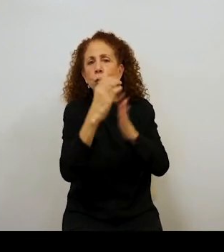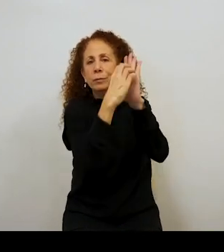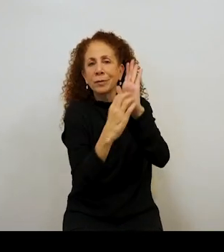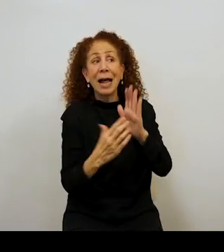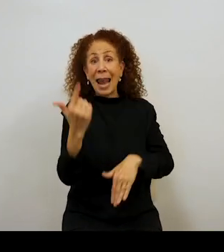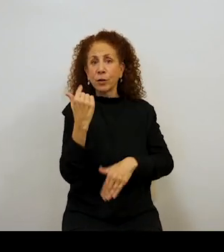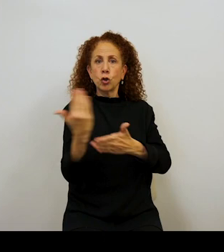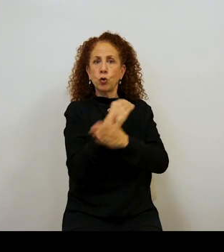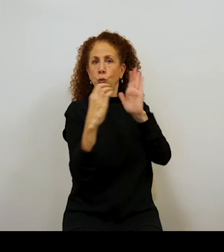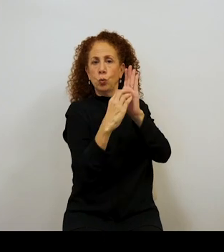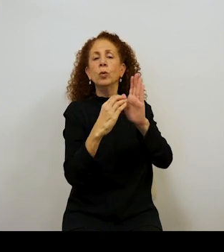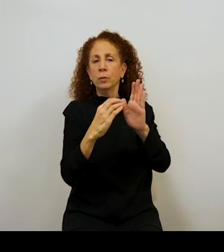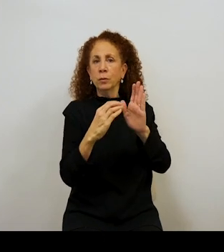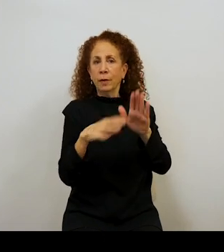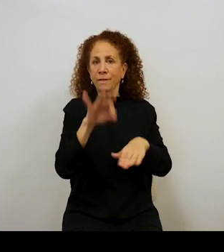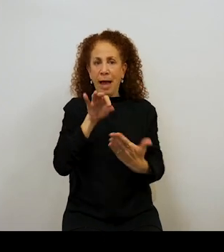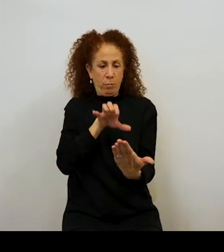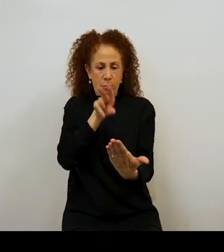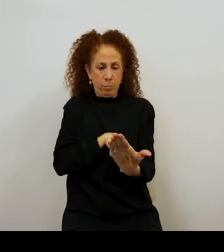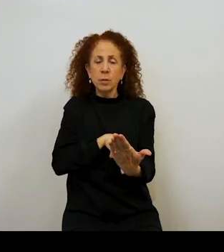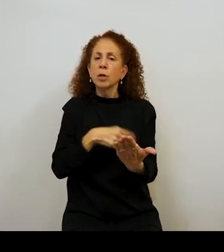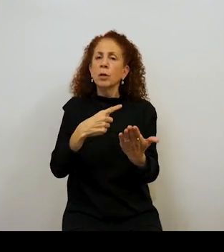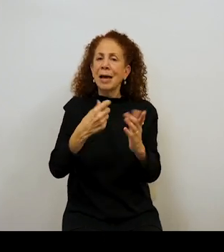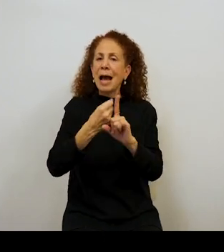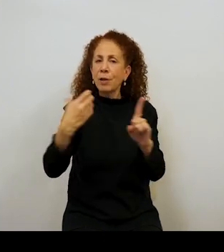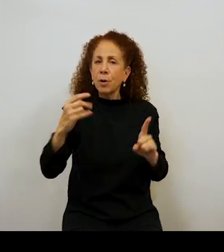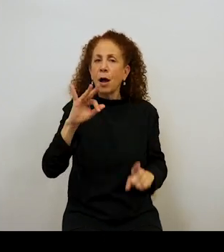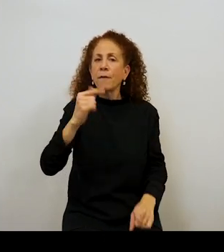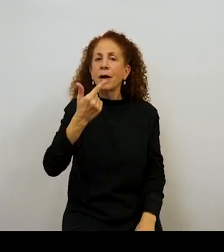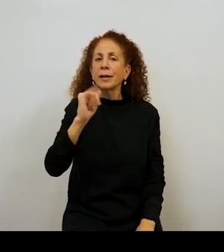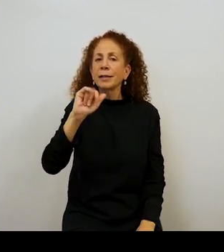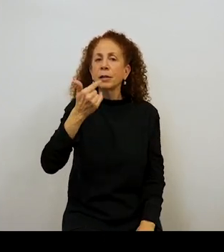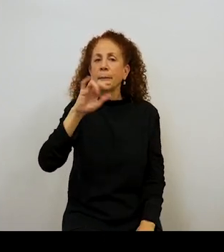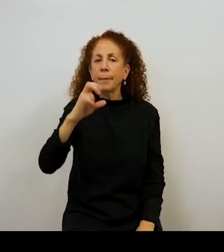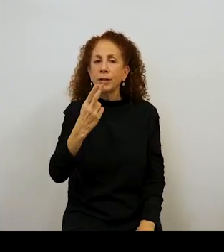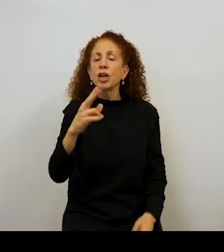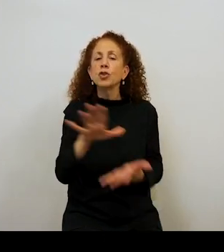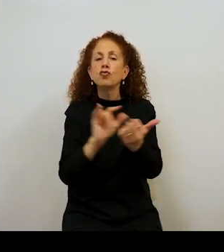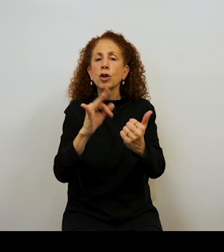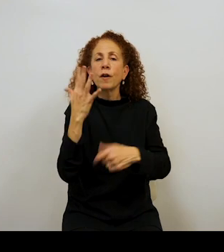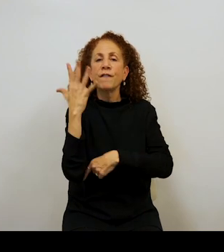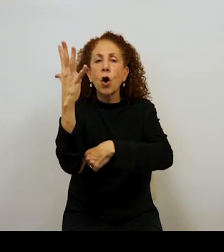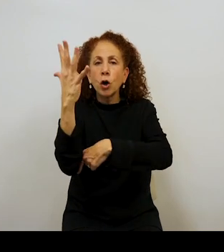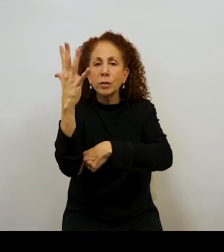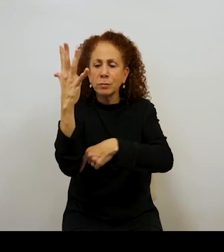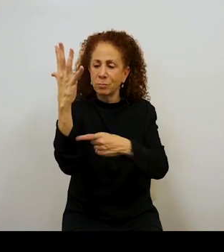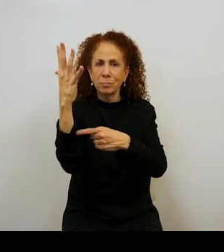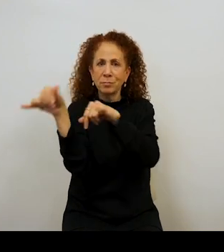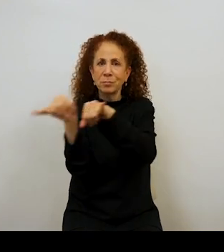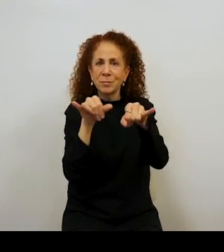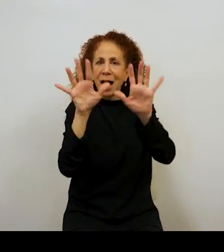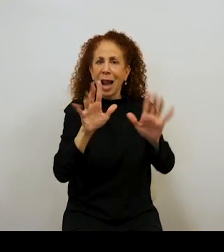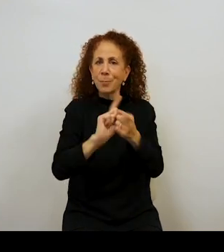up last year is an elaboration on Gilgamesh's destruction of the forest, which is like a